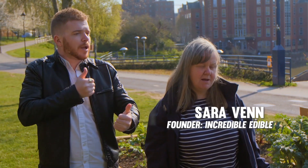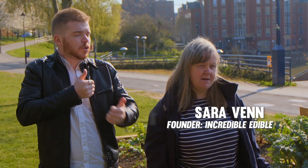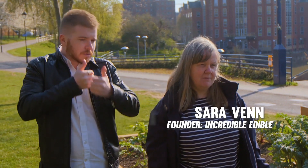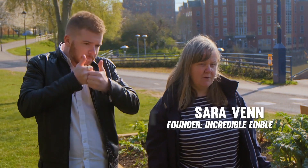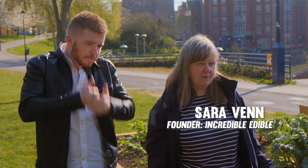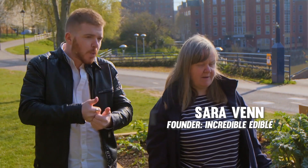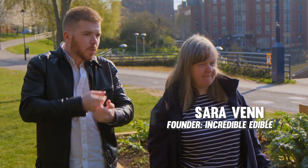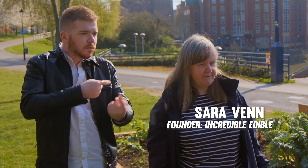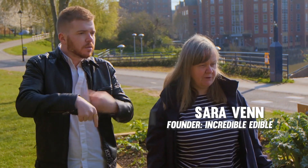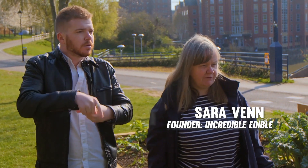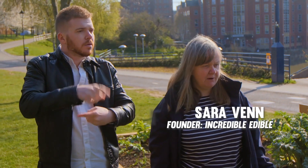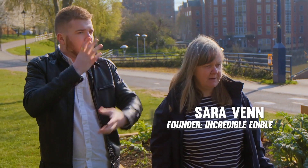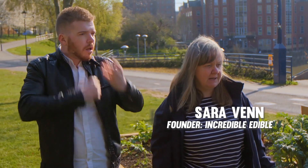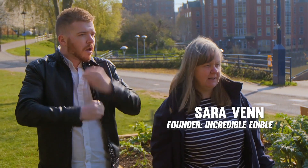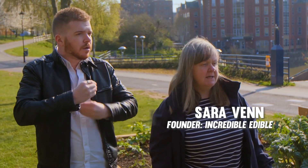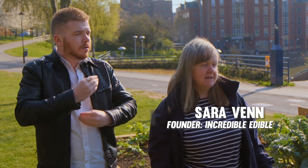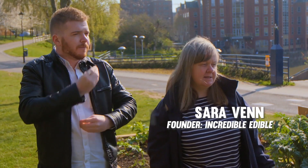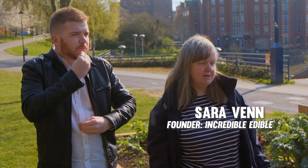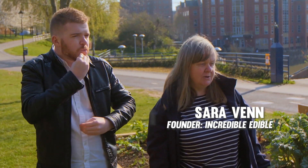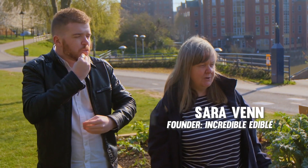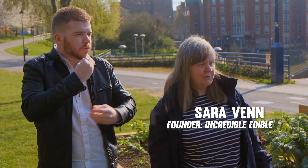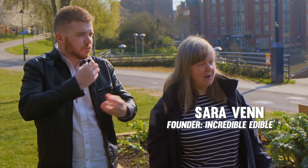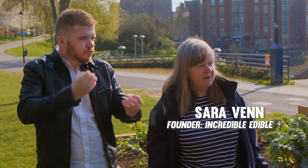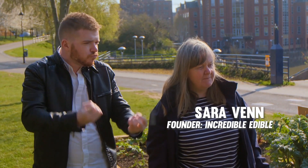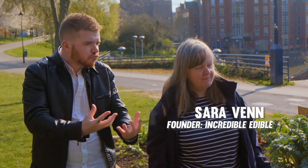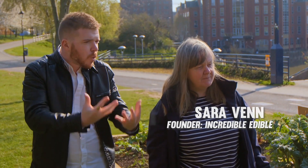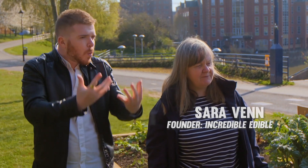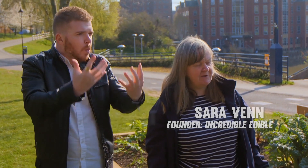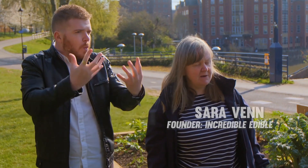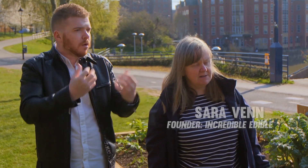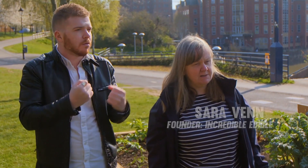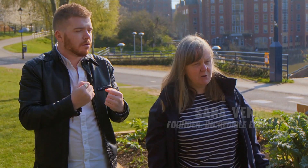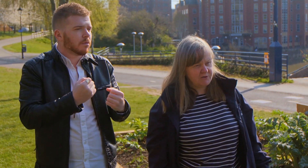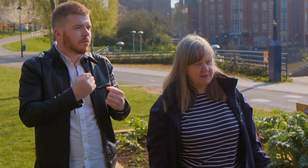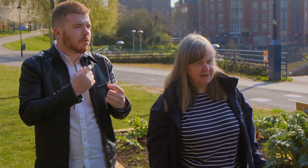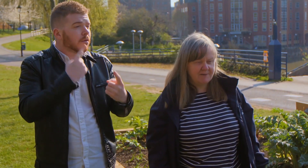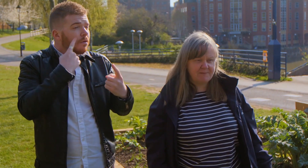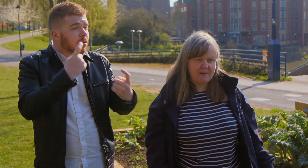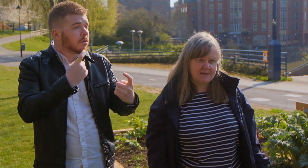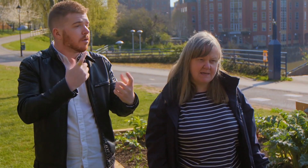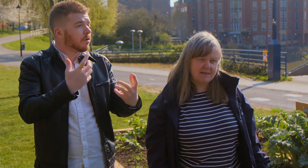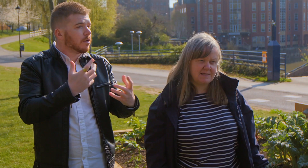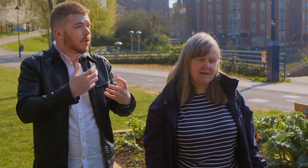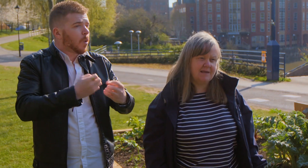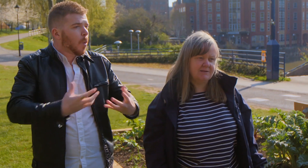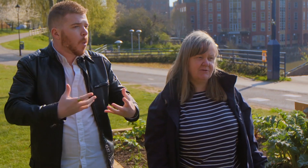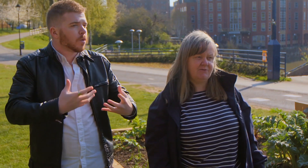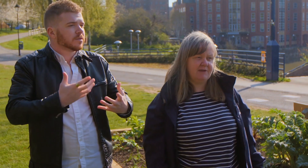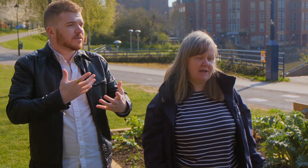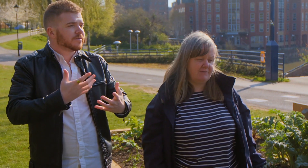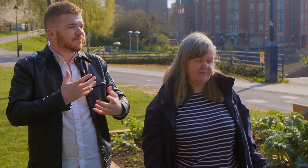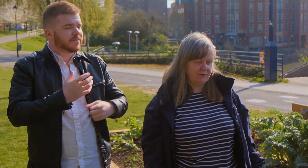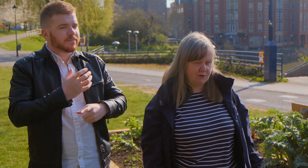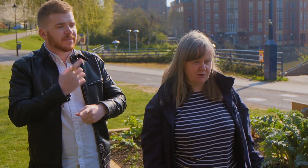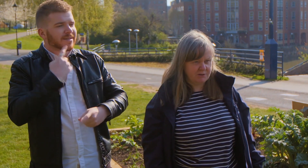learn more about food growing, to find lost and unloved spaces and create food